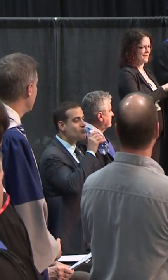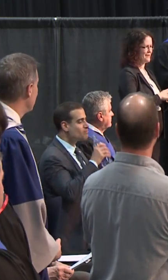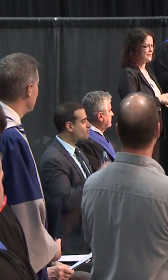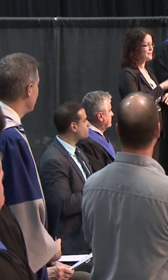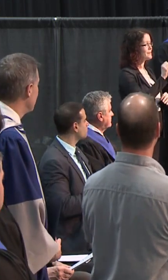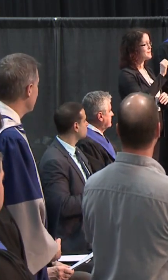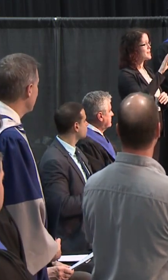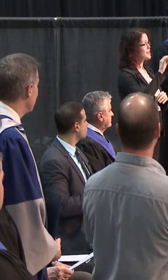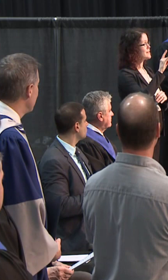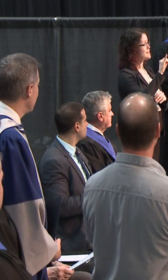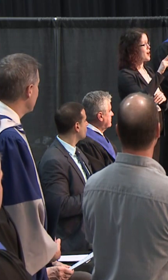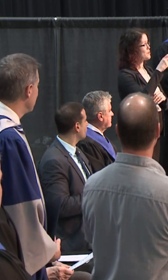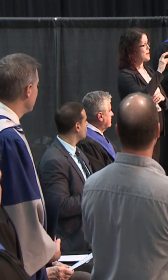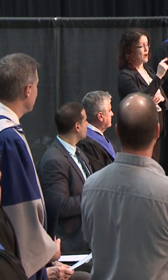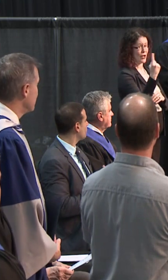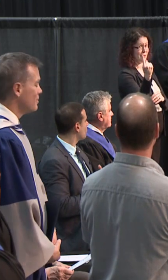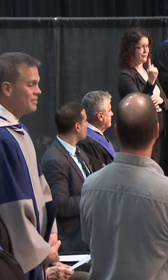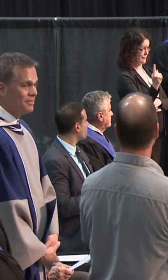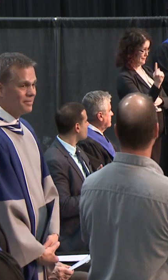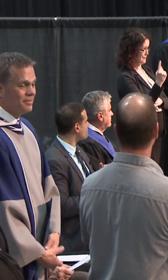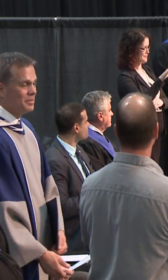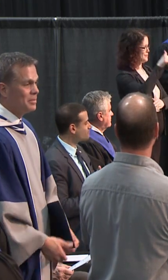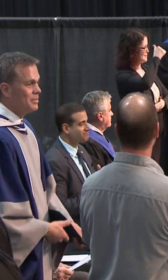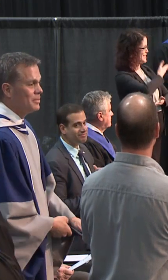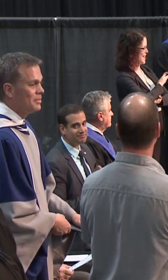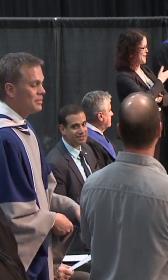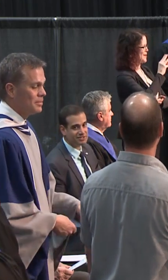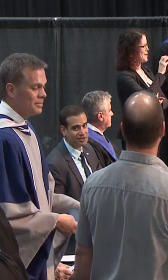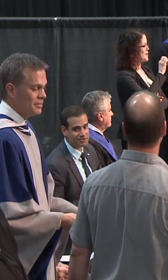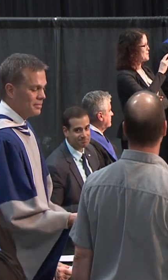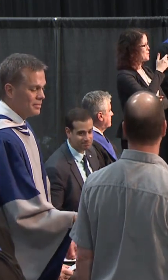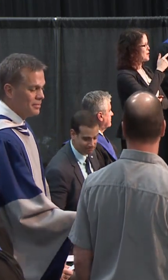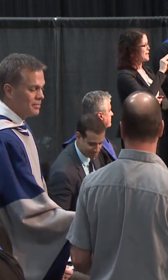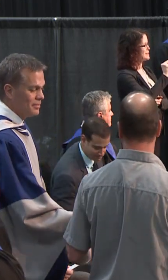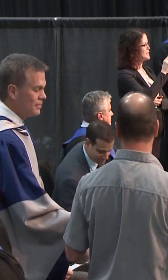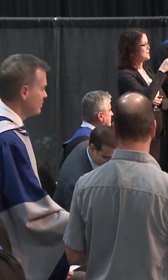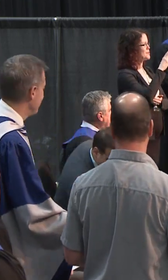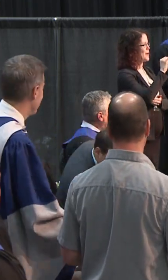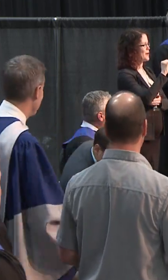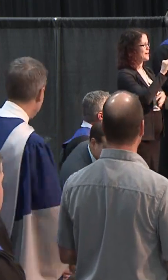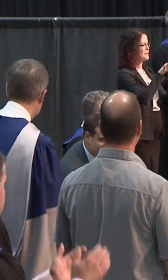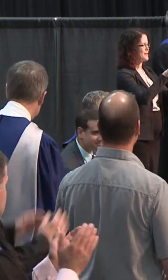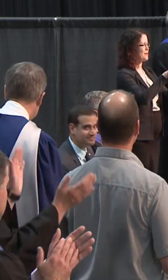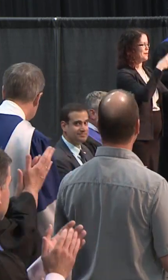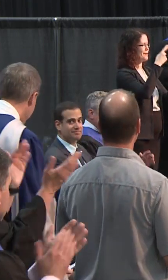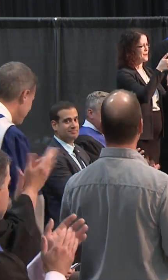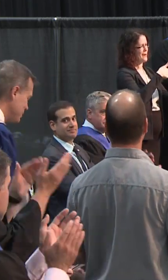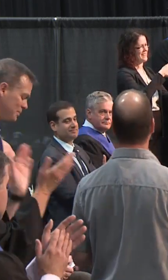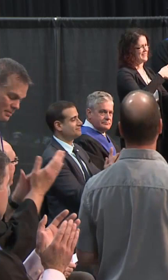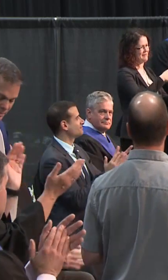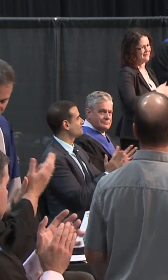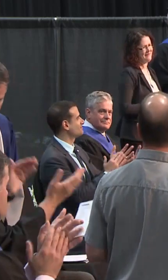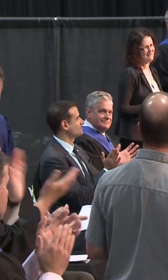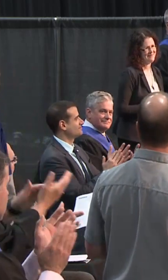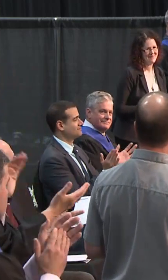Scott Perry joins us now to present his son, Morgan Perry, with a diploma in welding.